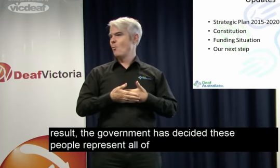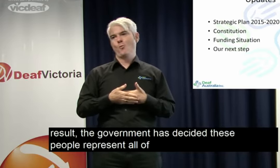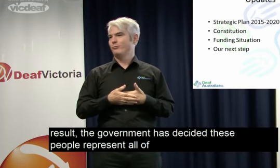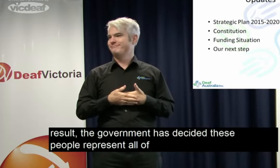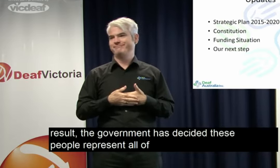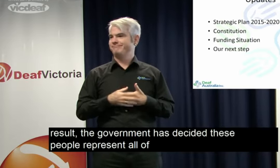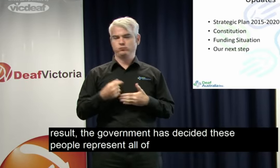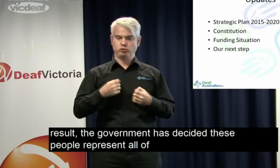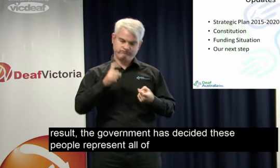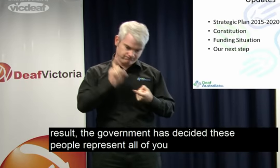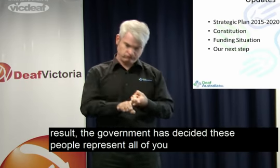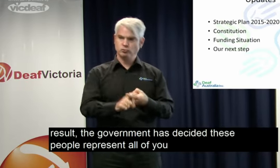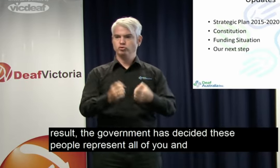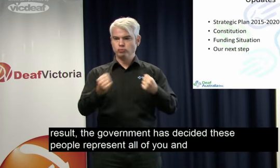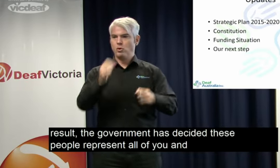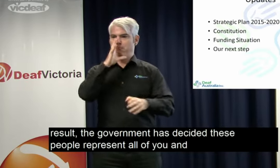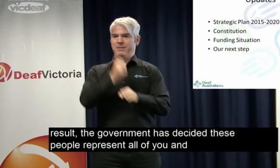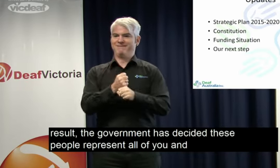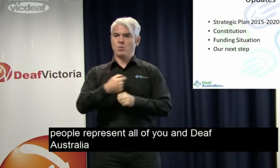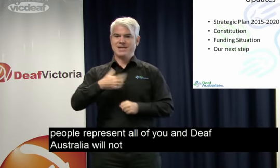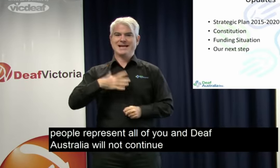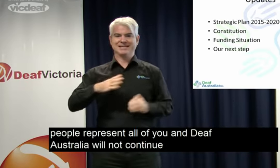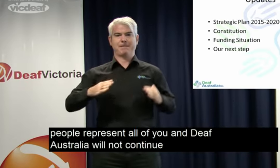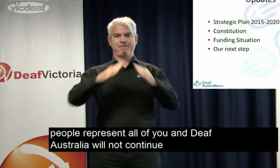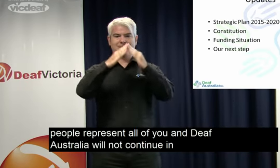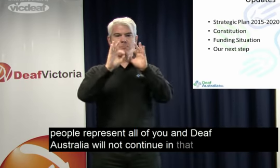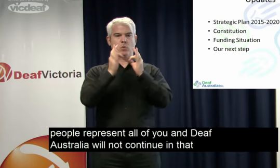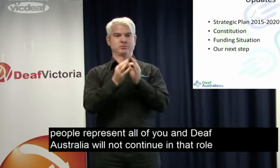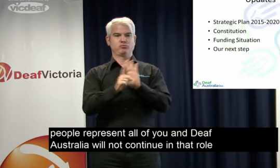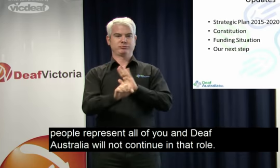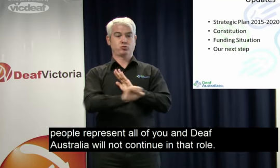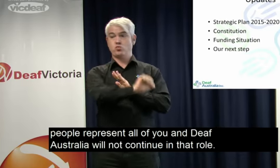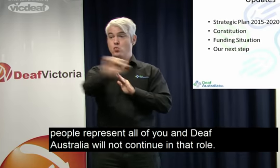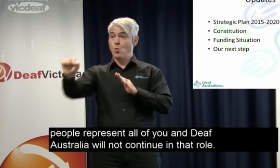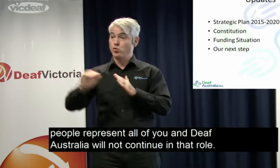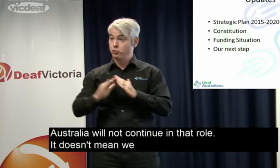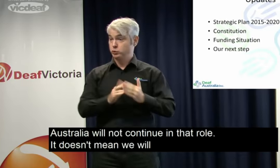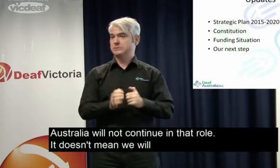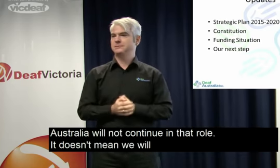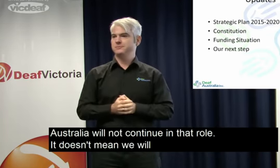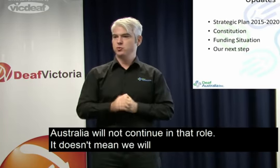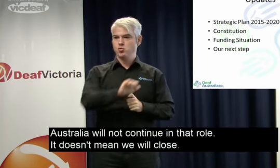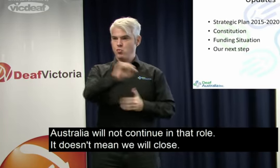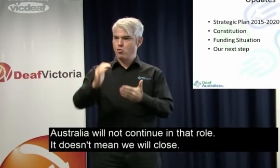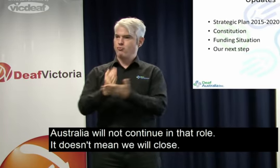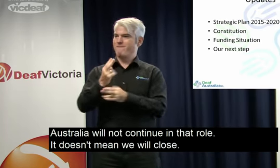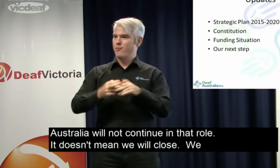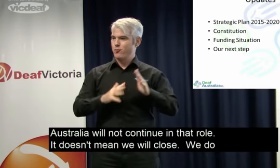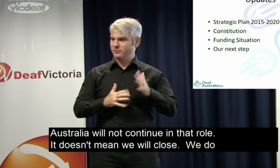It doesn't mean that Deaf Australia will close and cease to continue. We do strongly believe that we are a peak body representing your community and